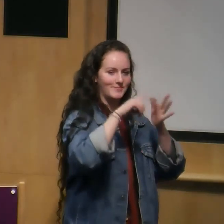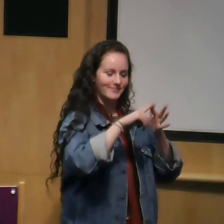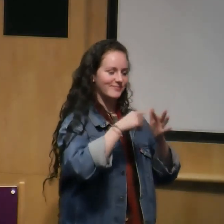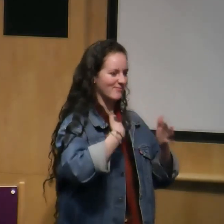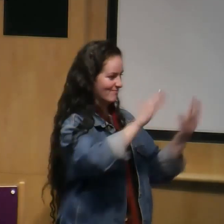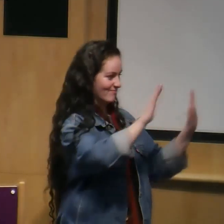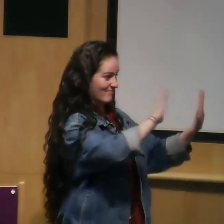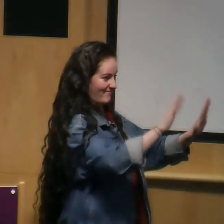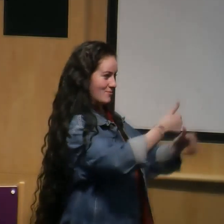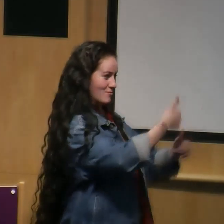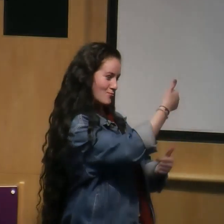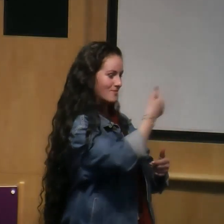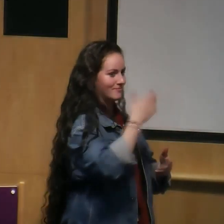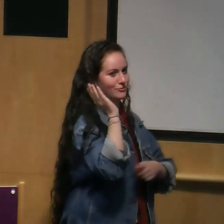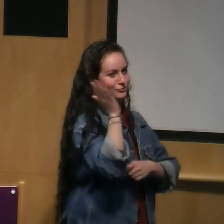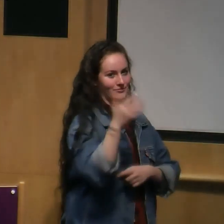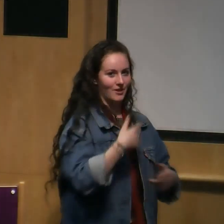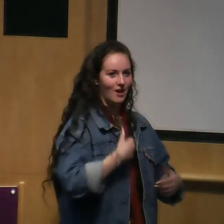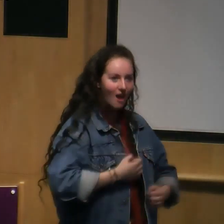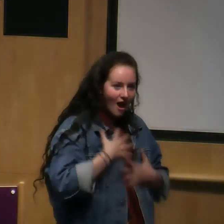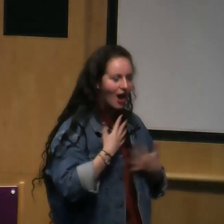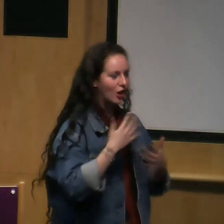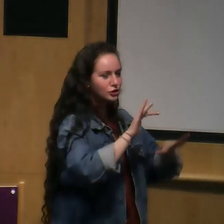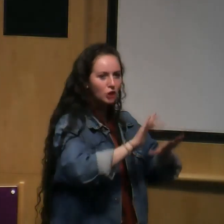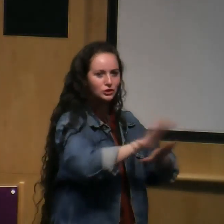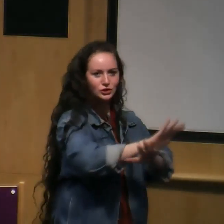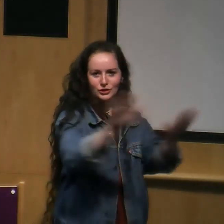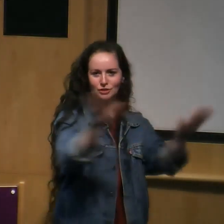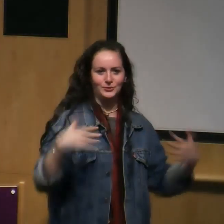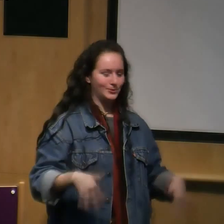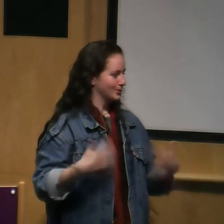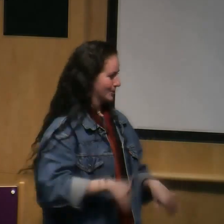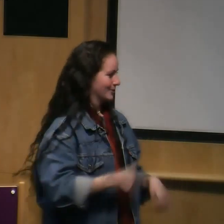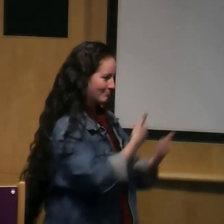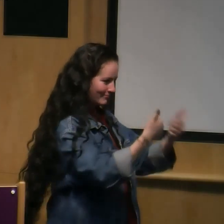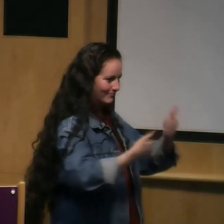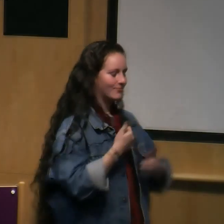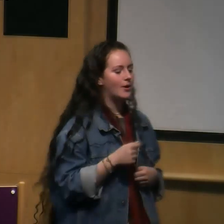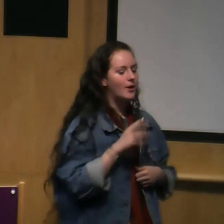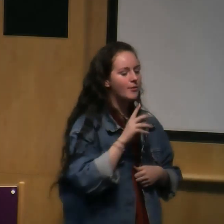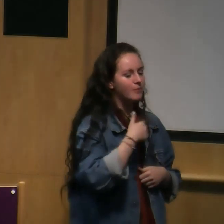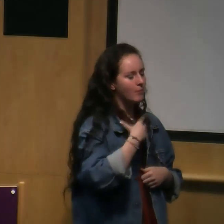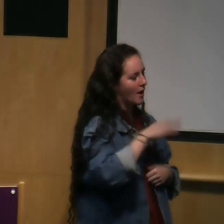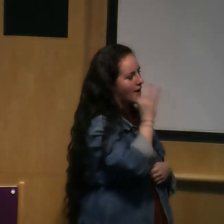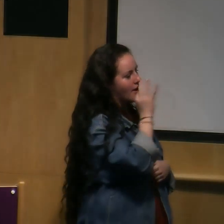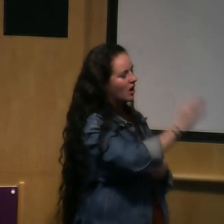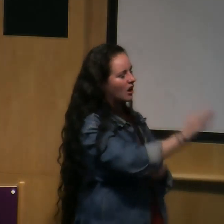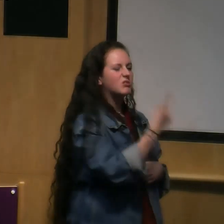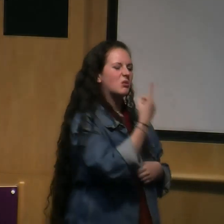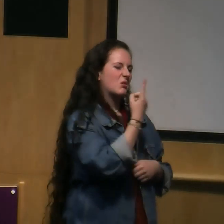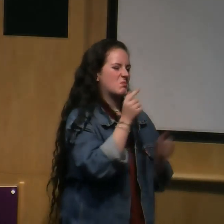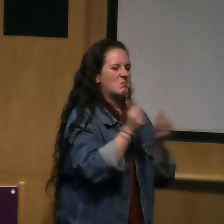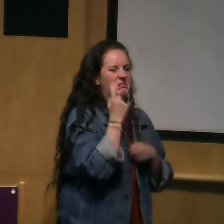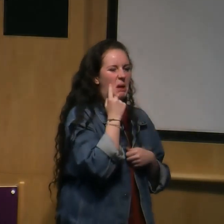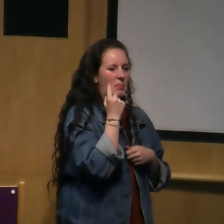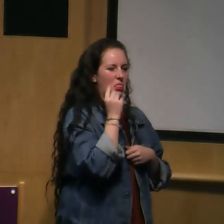Hi, my name's Zoe. I really would like to thank the presentations that the presenters this